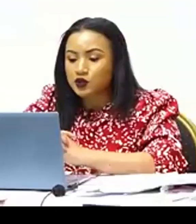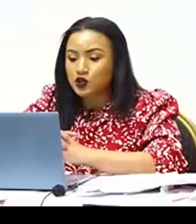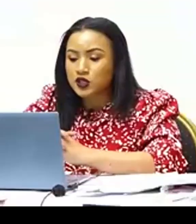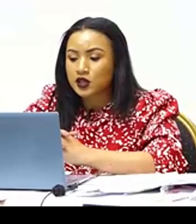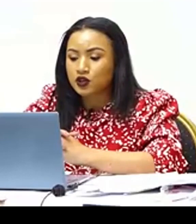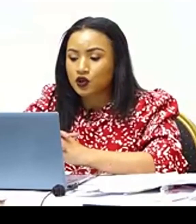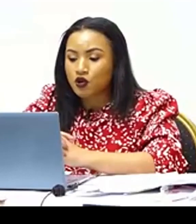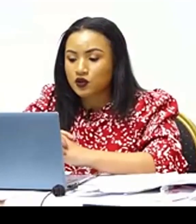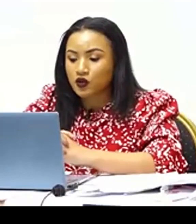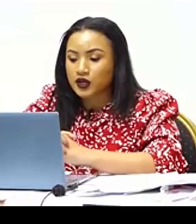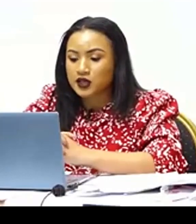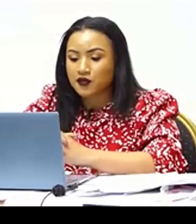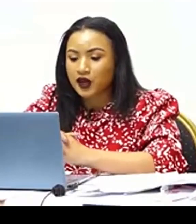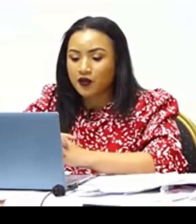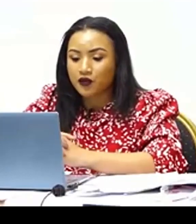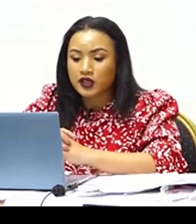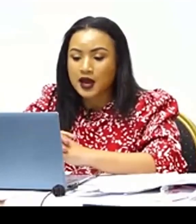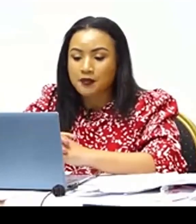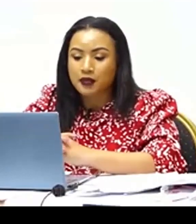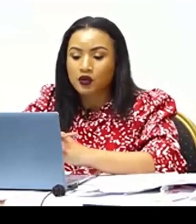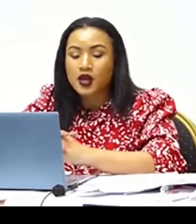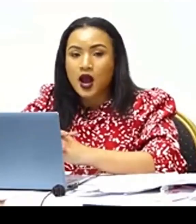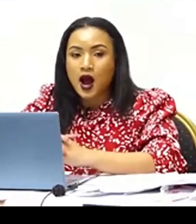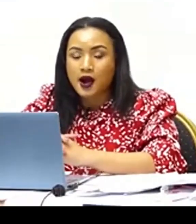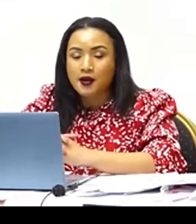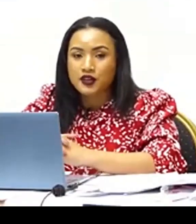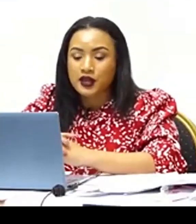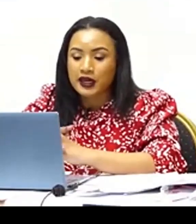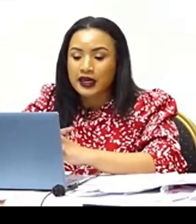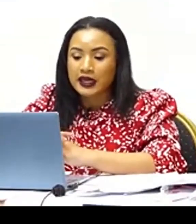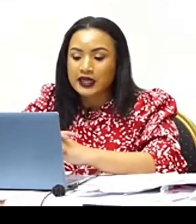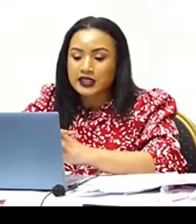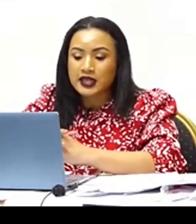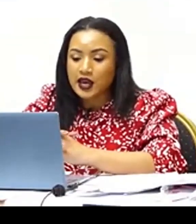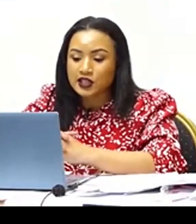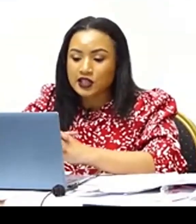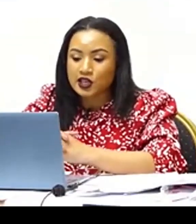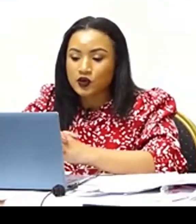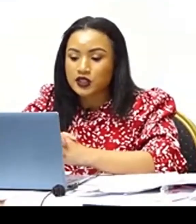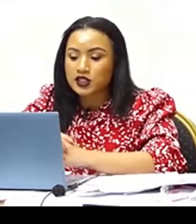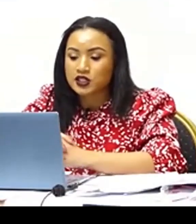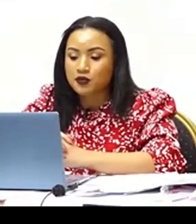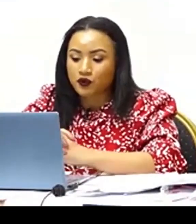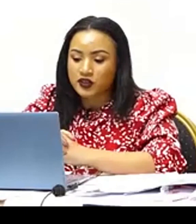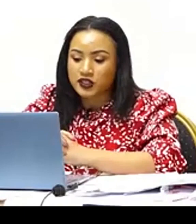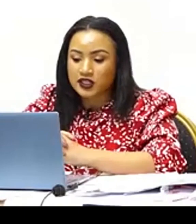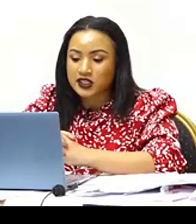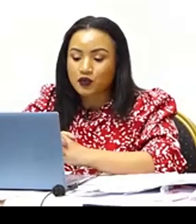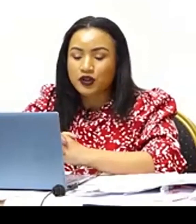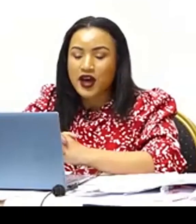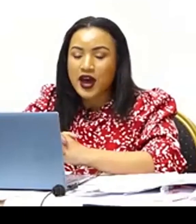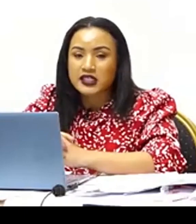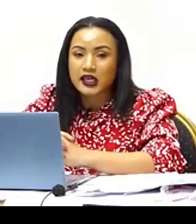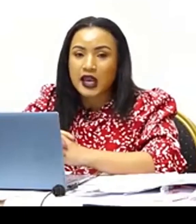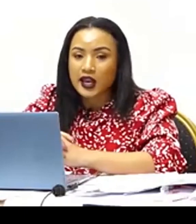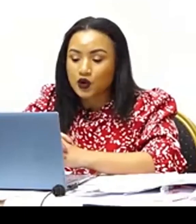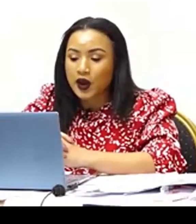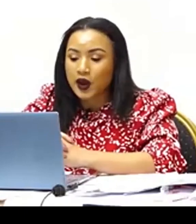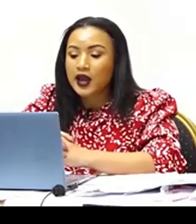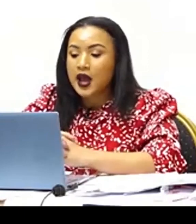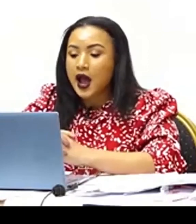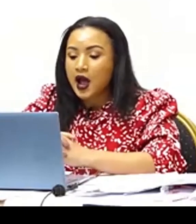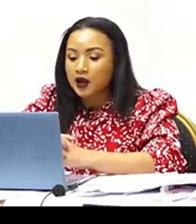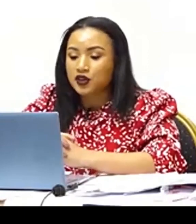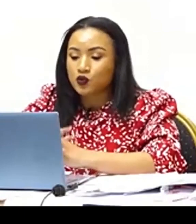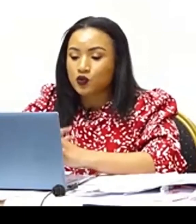at reducing the cost of credit in Africa? For example, the ECA's liquidity support facility, will that in any